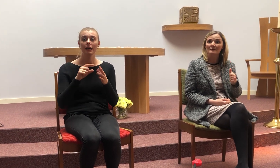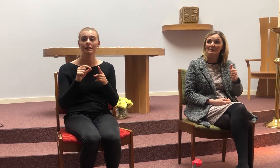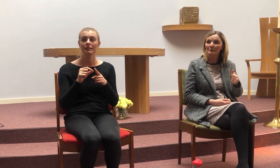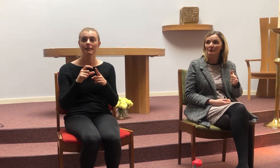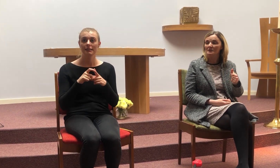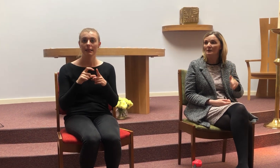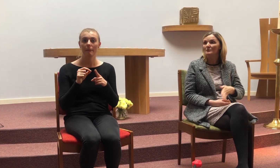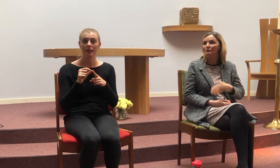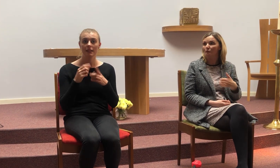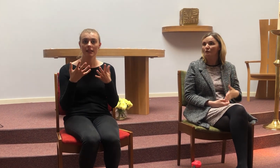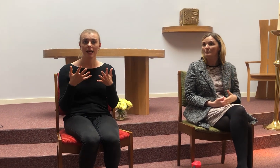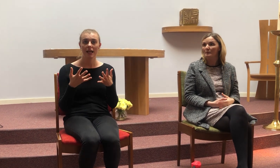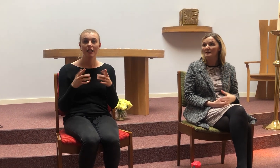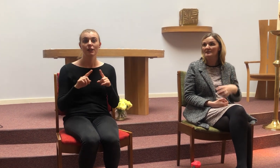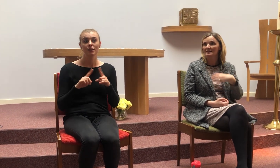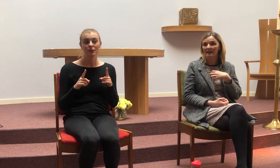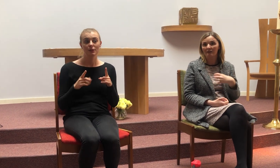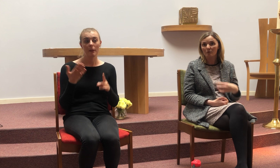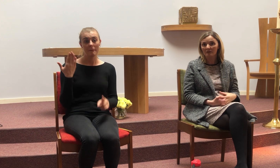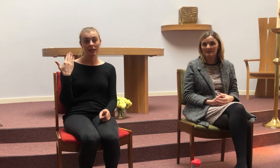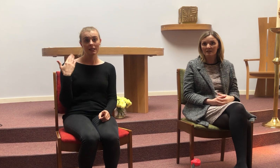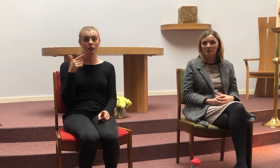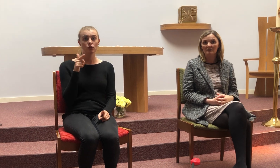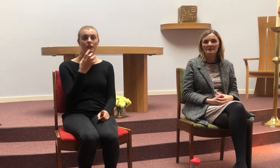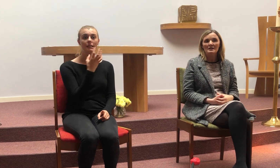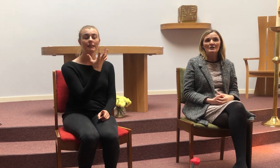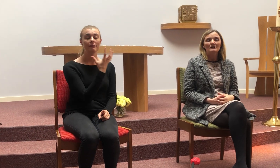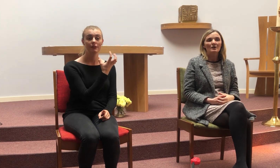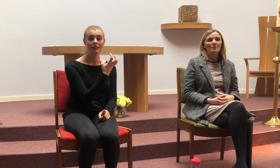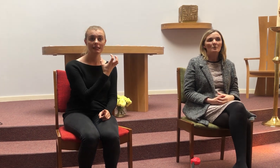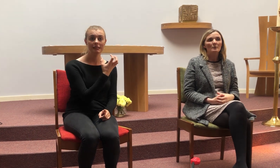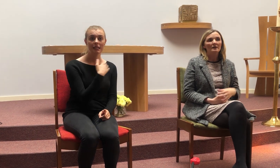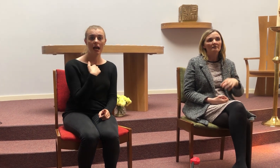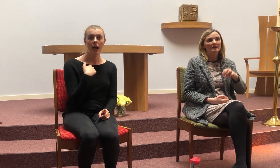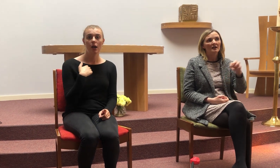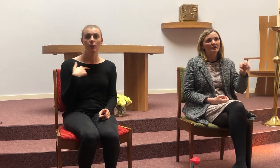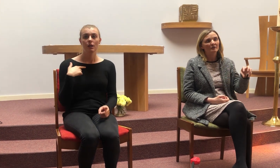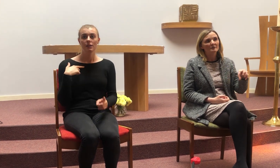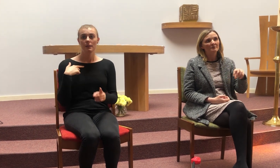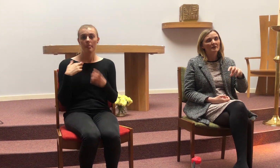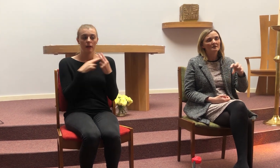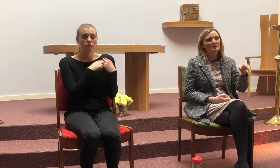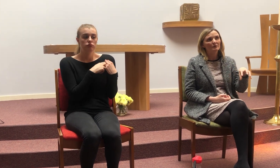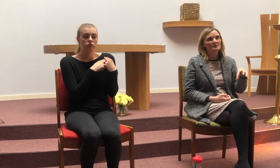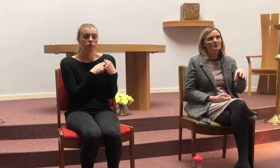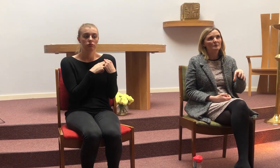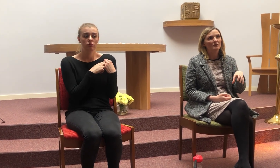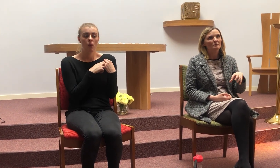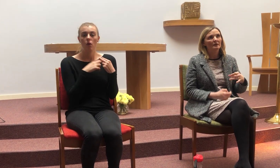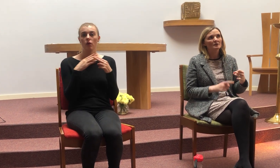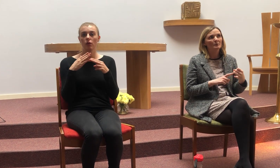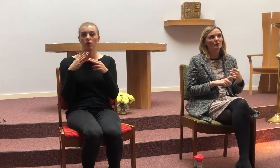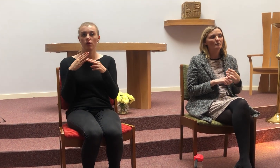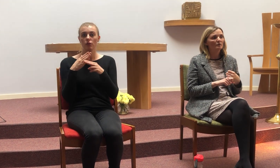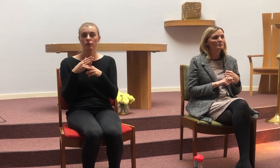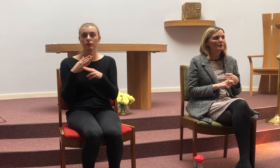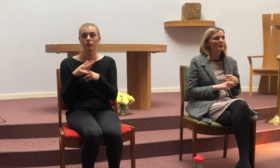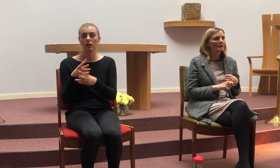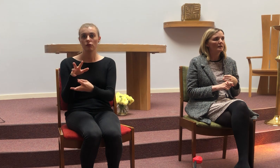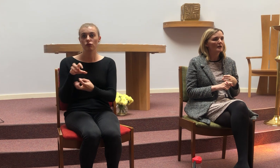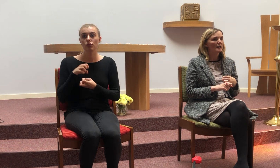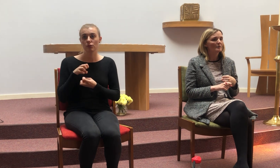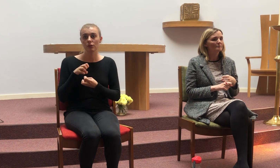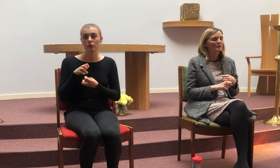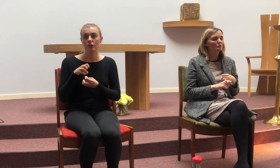I had some input in terms of the recruitment policies in our organisation. So we're in a kind of a difficult situation because we're governed